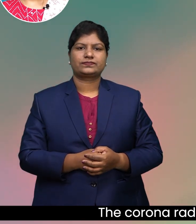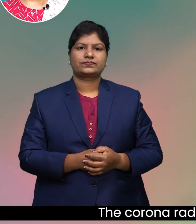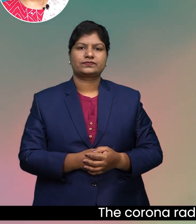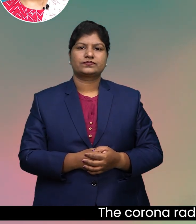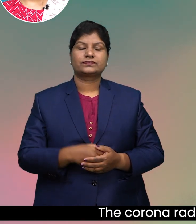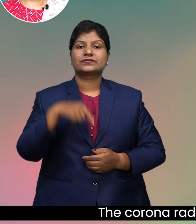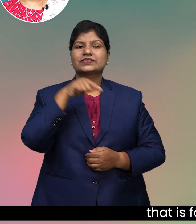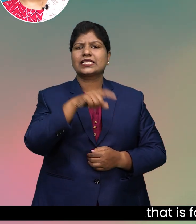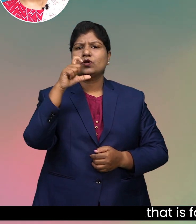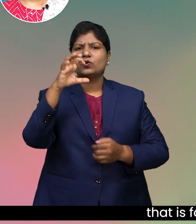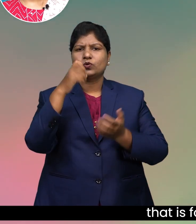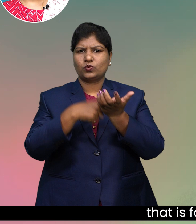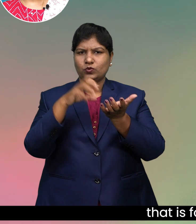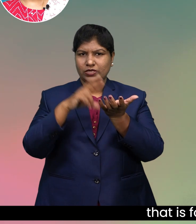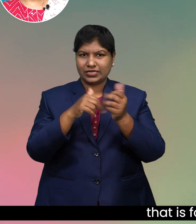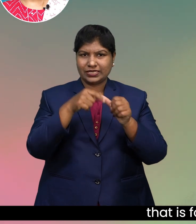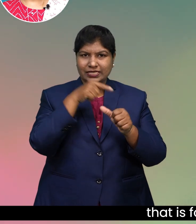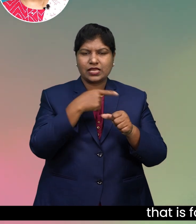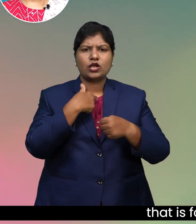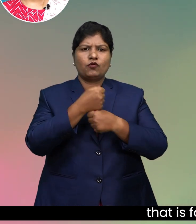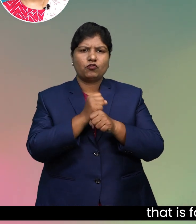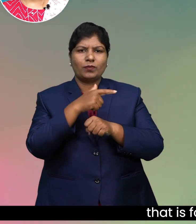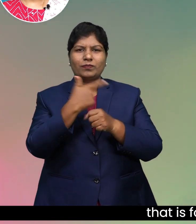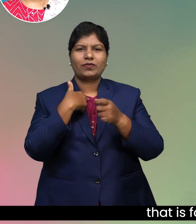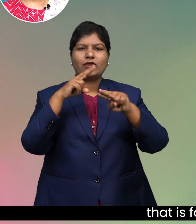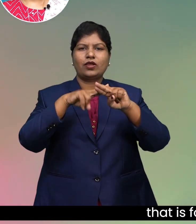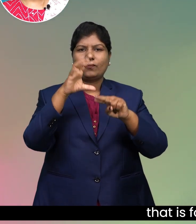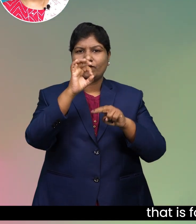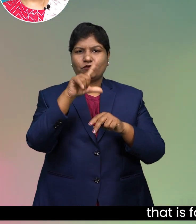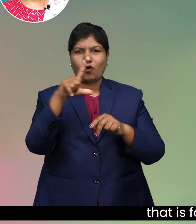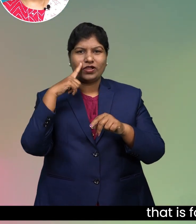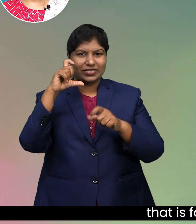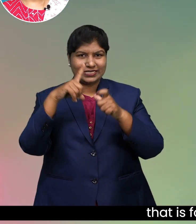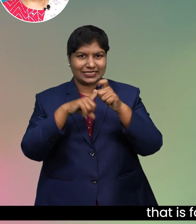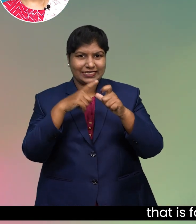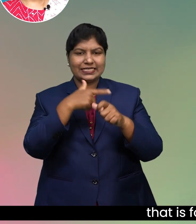The corona radiata is formed of follicle cells.